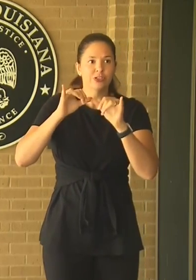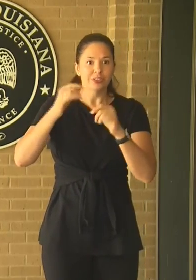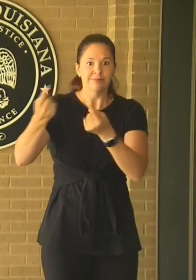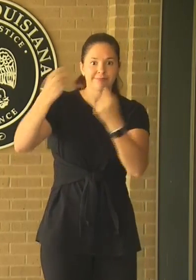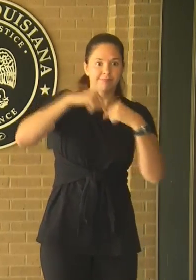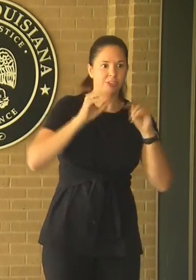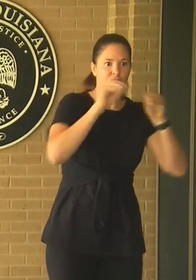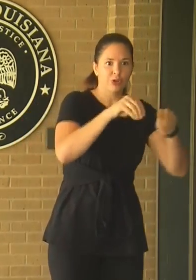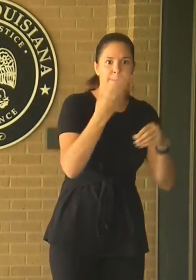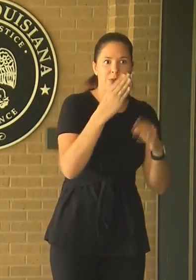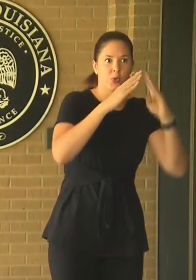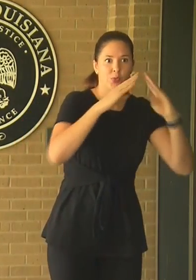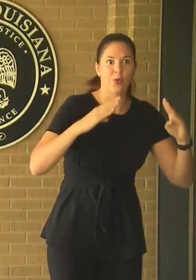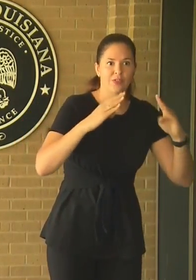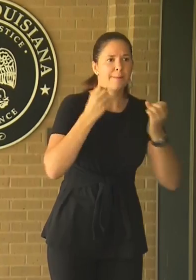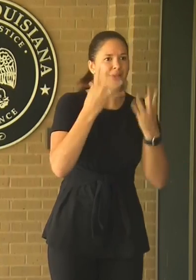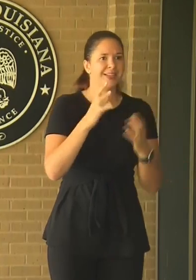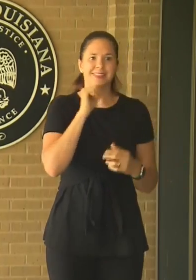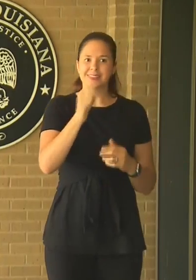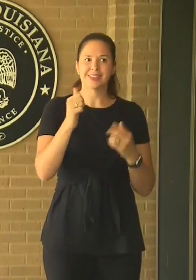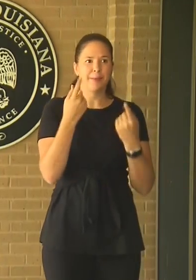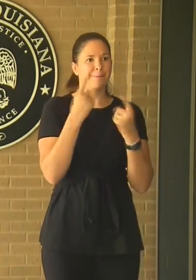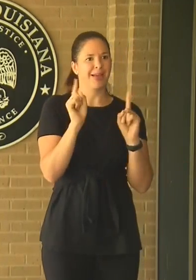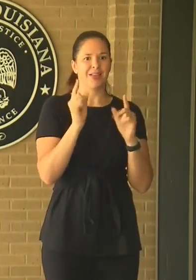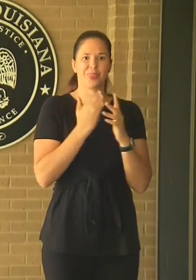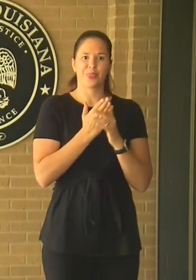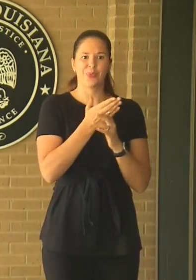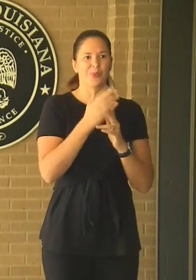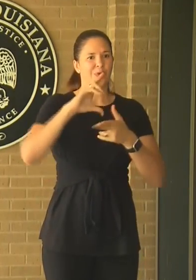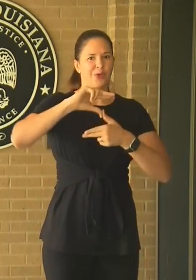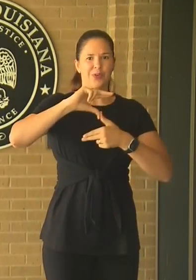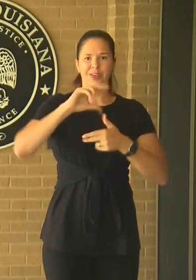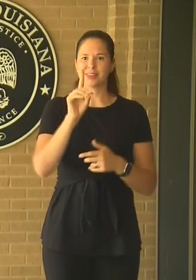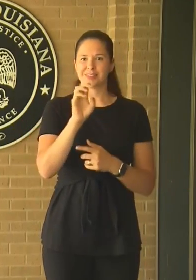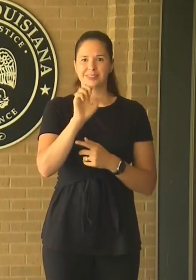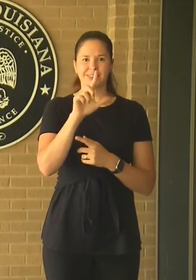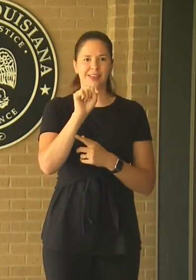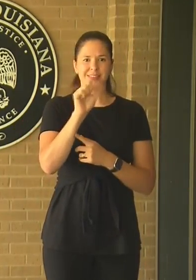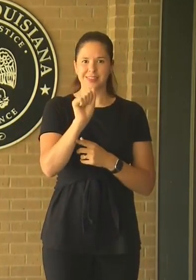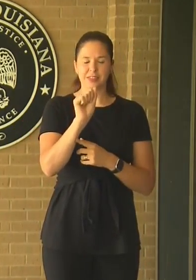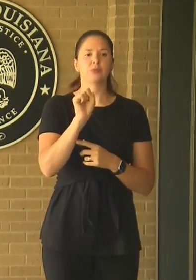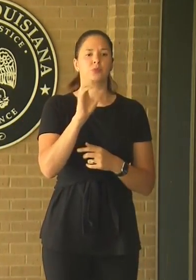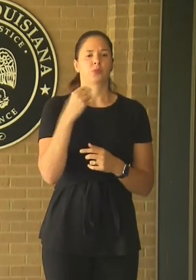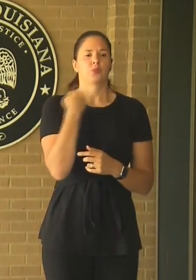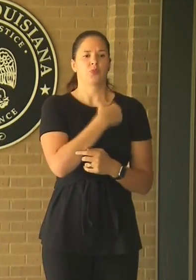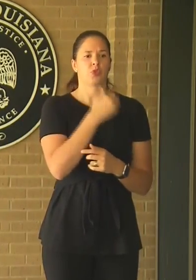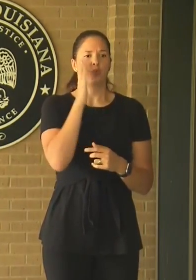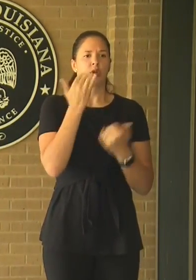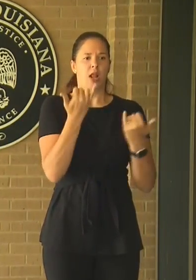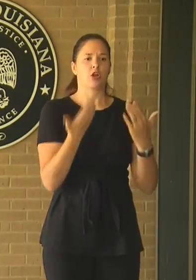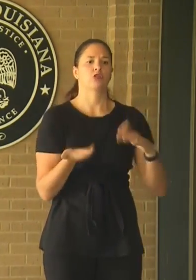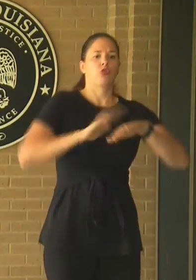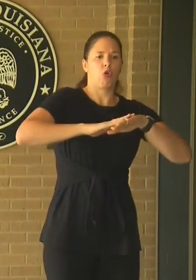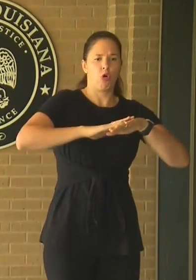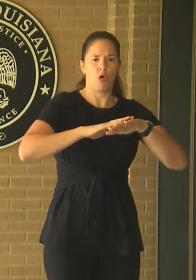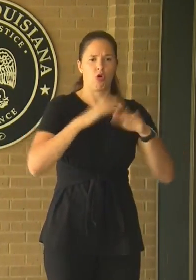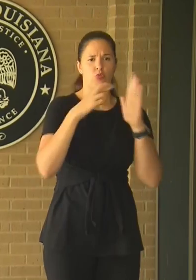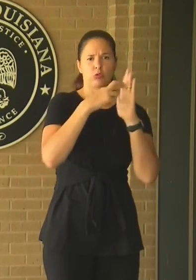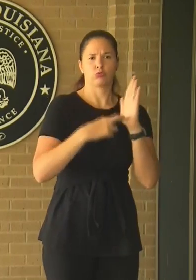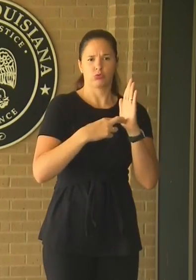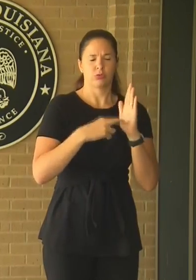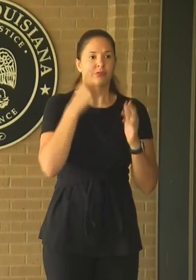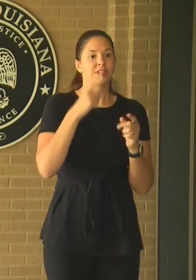blue roof. Many of those didn't make it through Hurricane Delta, and so we're going to turn that back on for